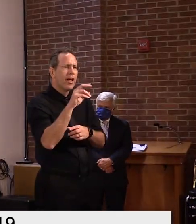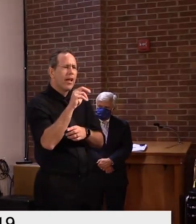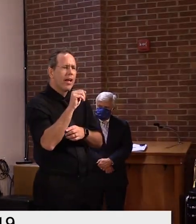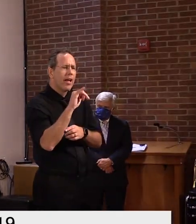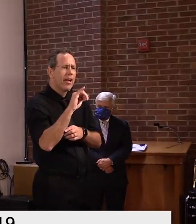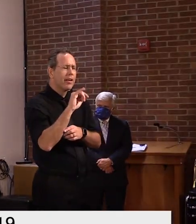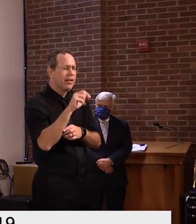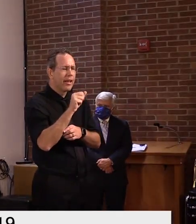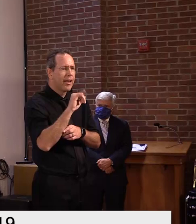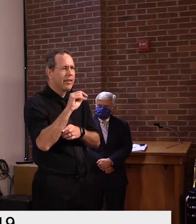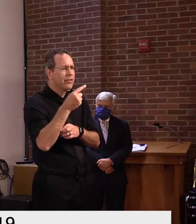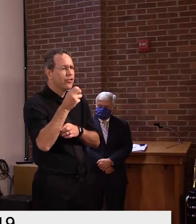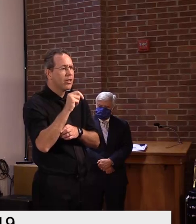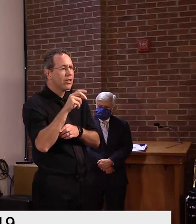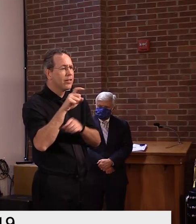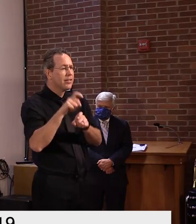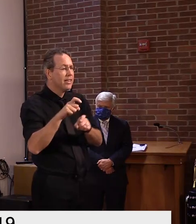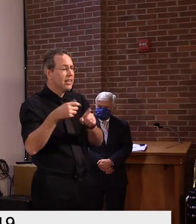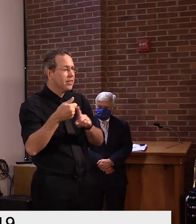Yes.